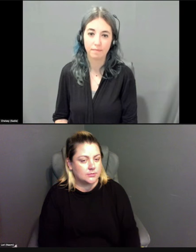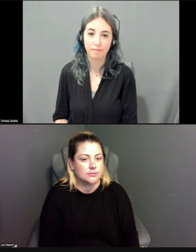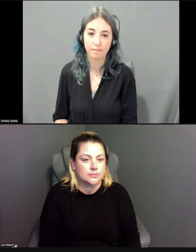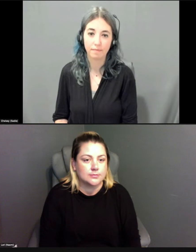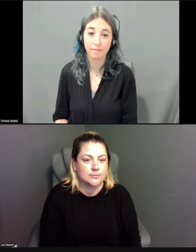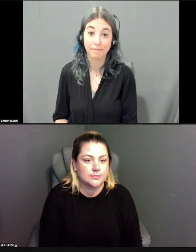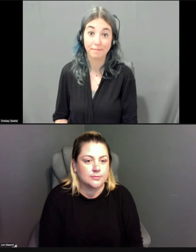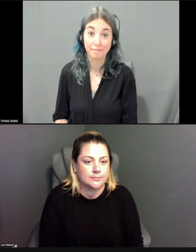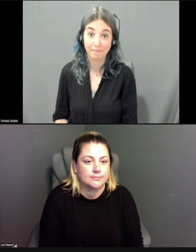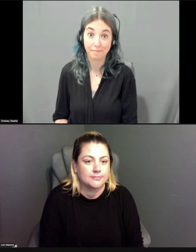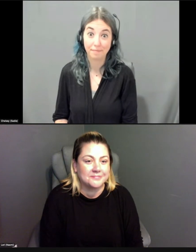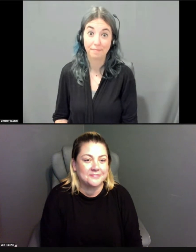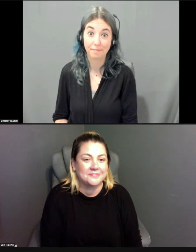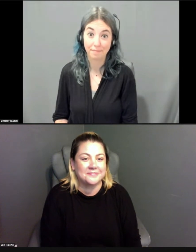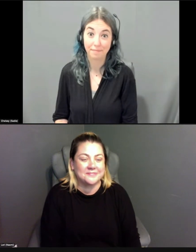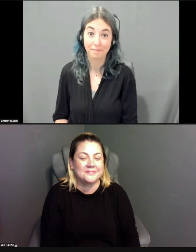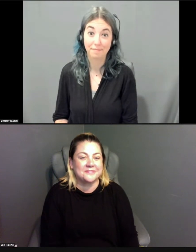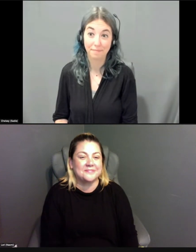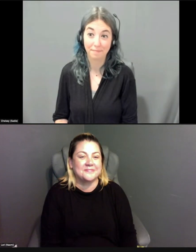her eyes just got really big.